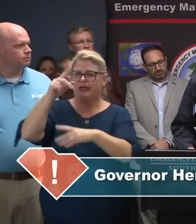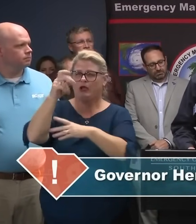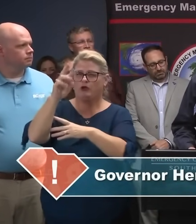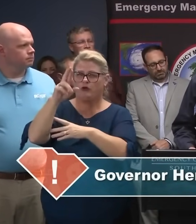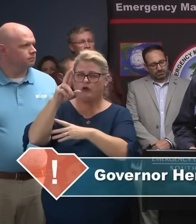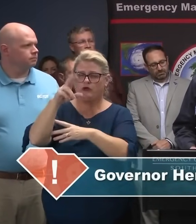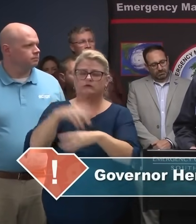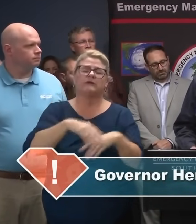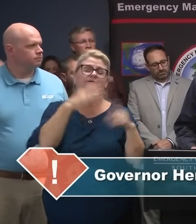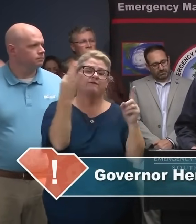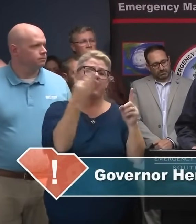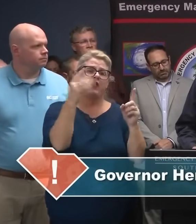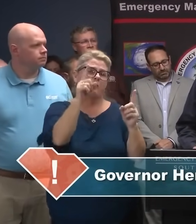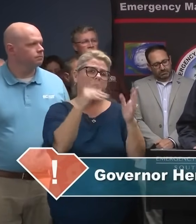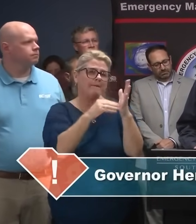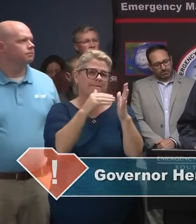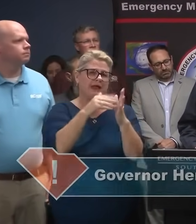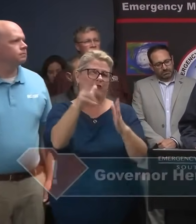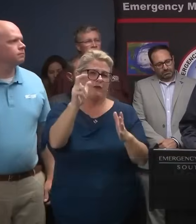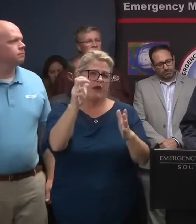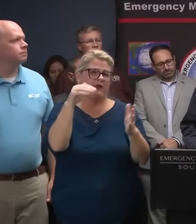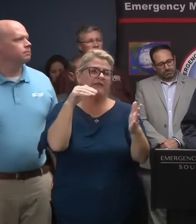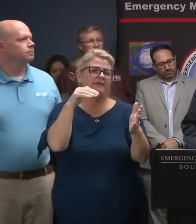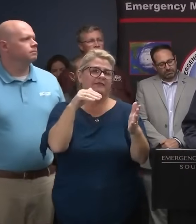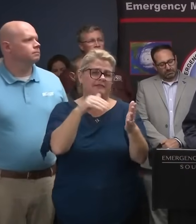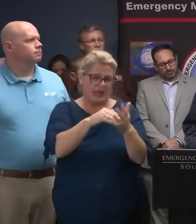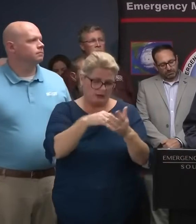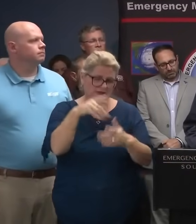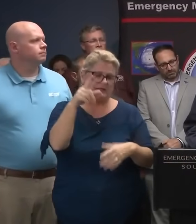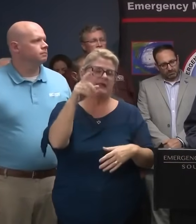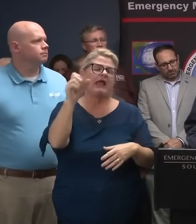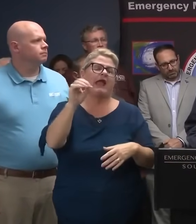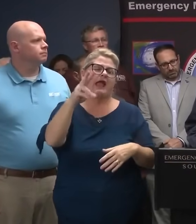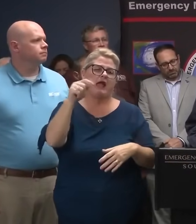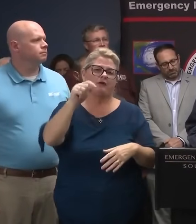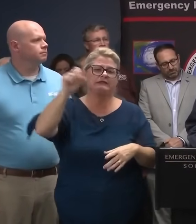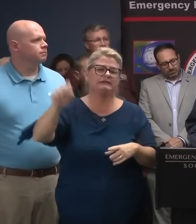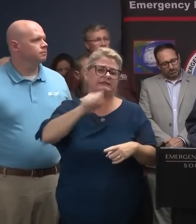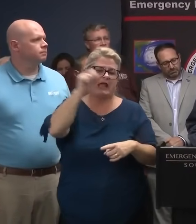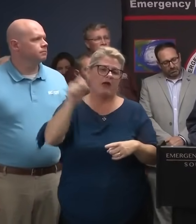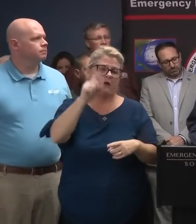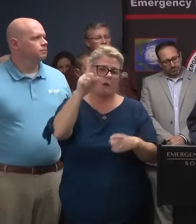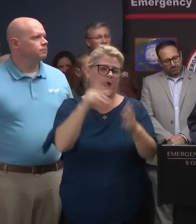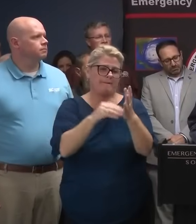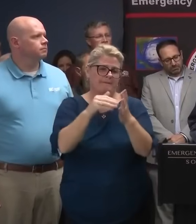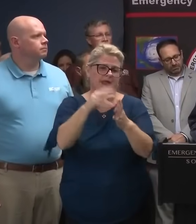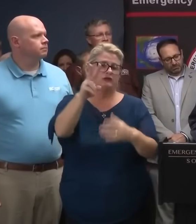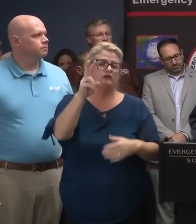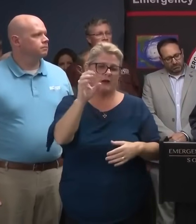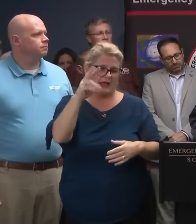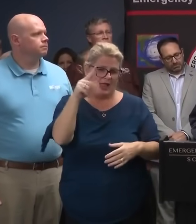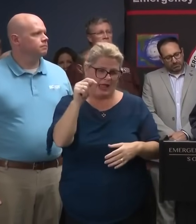had 1,300,000 out. Saturday, 1,200,000. Sunday, had